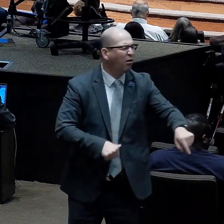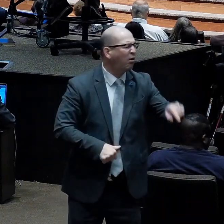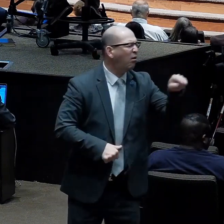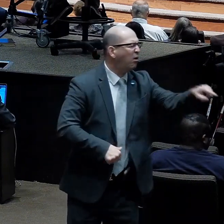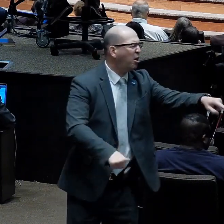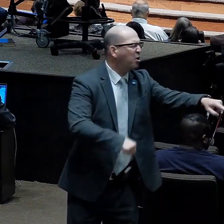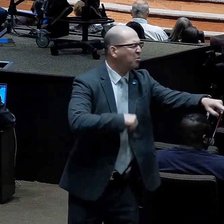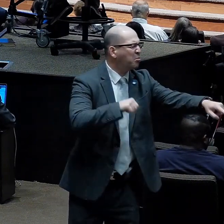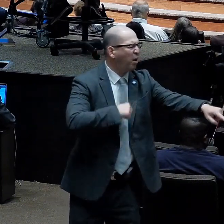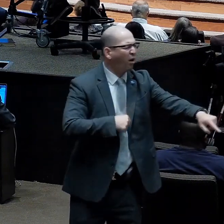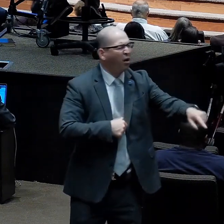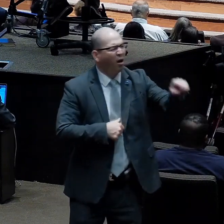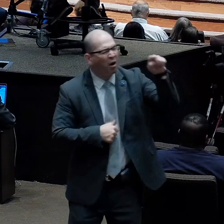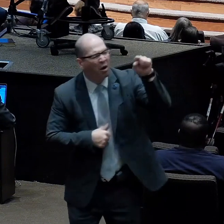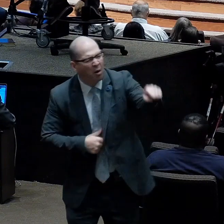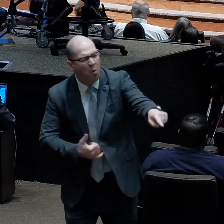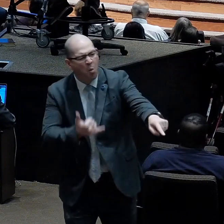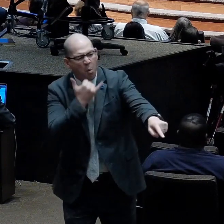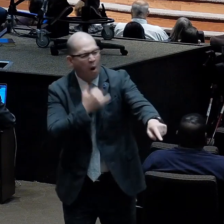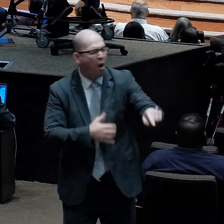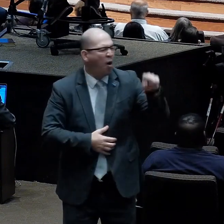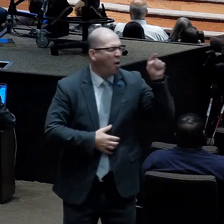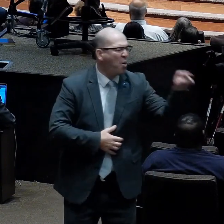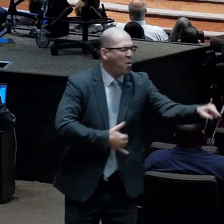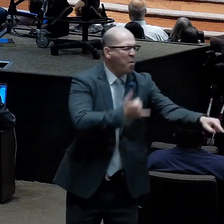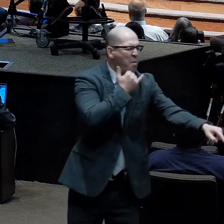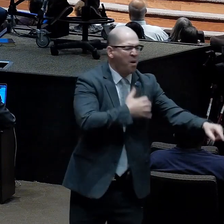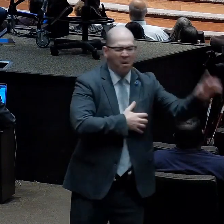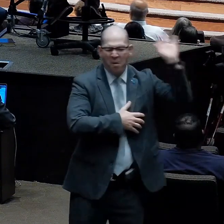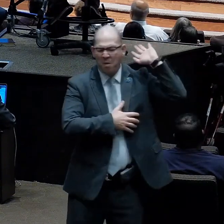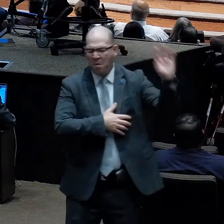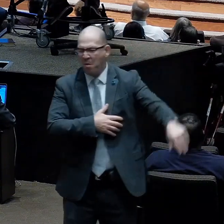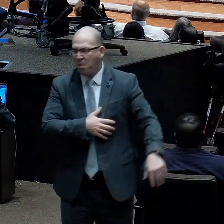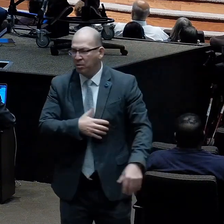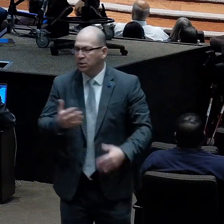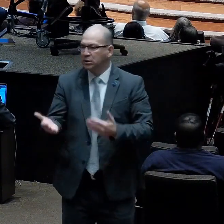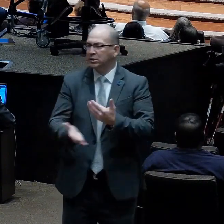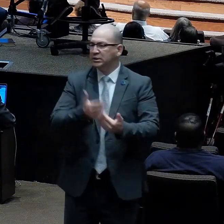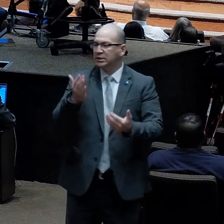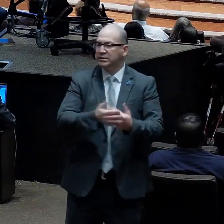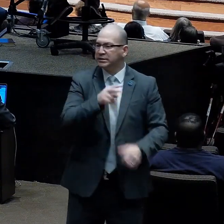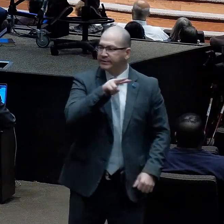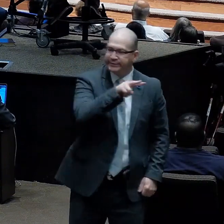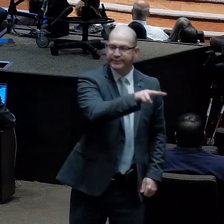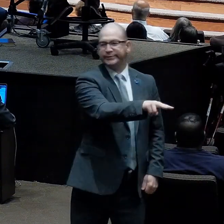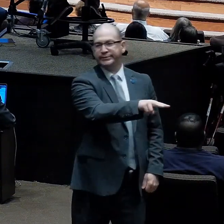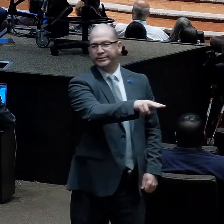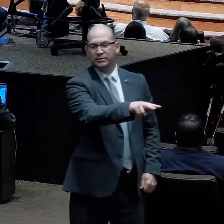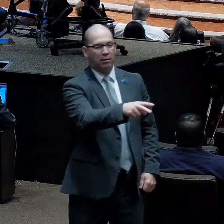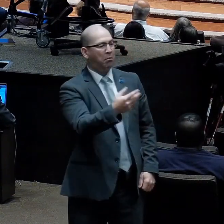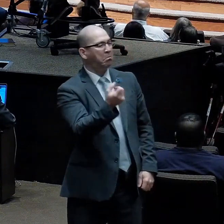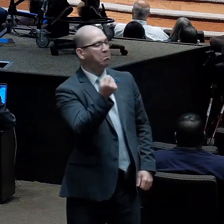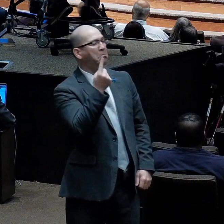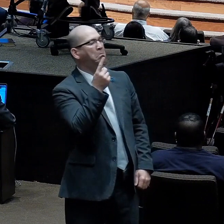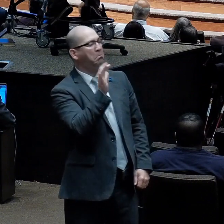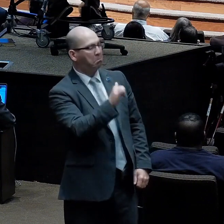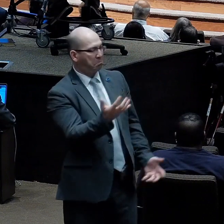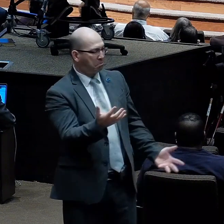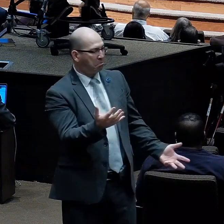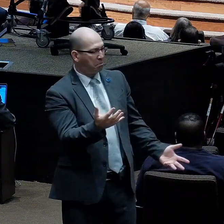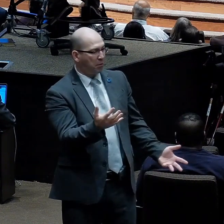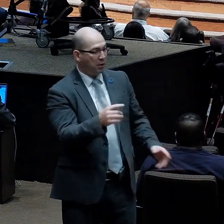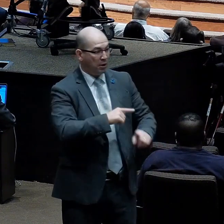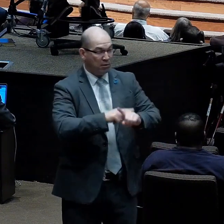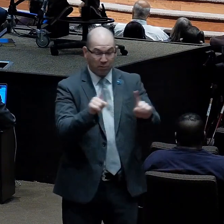real hard to figure out there's anger when things are being burned and torn down. But may I say